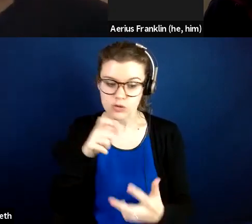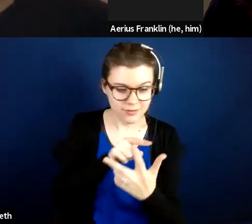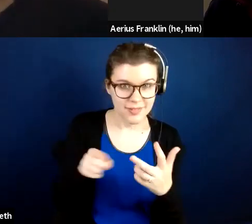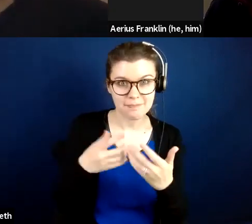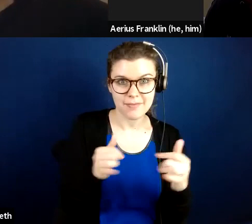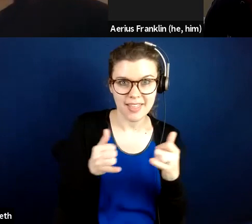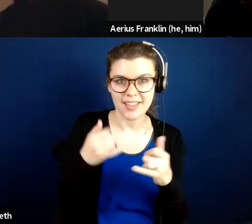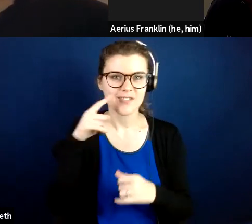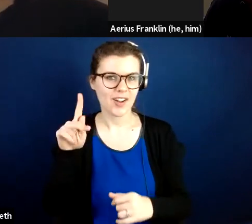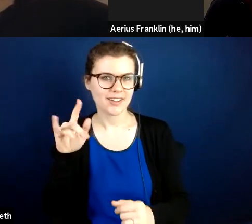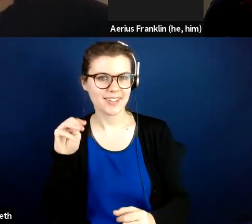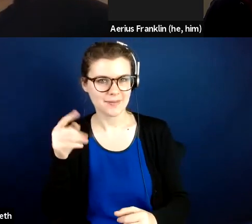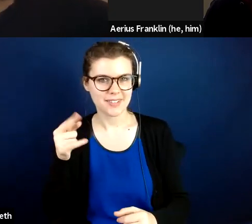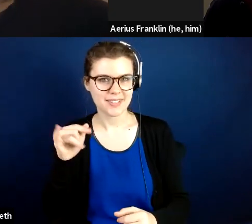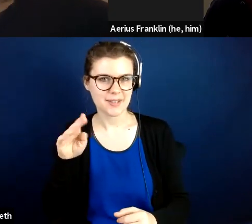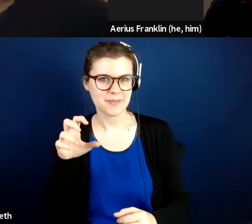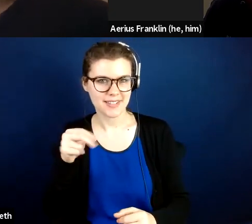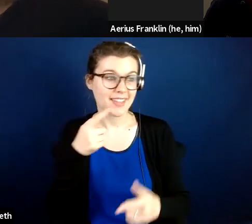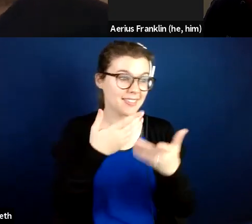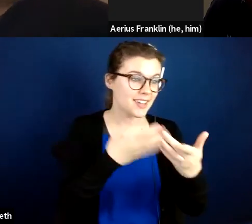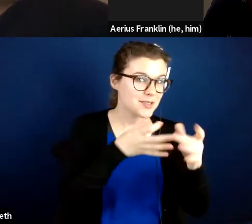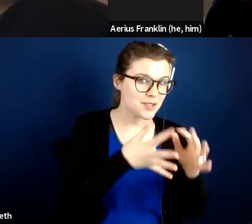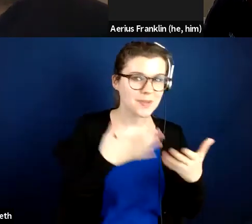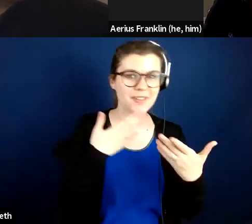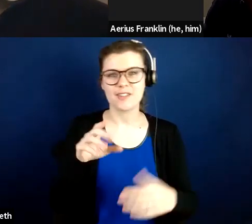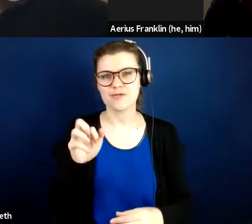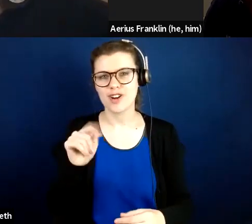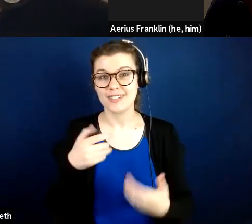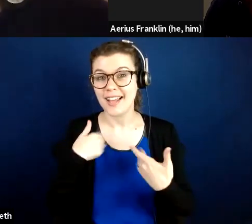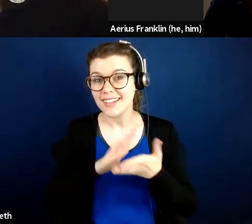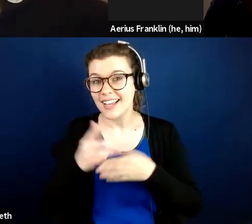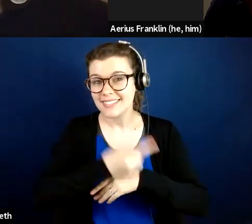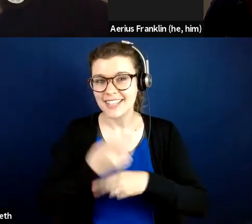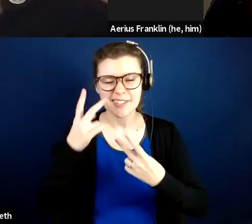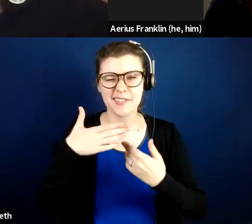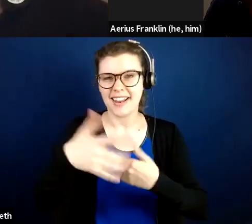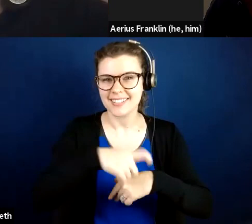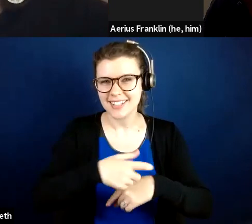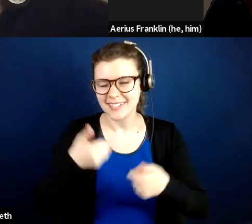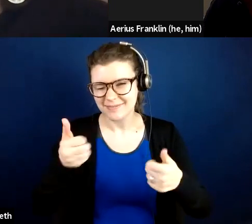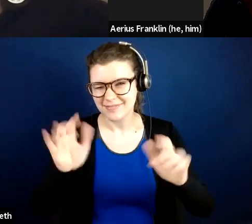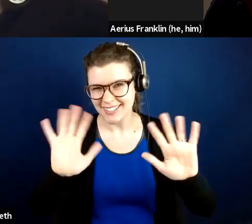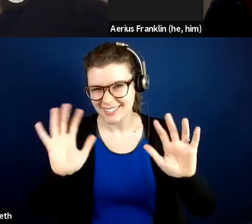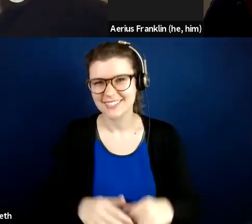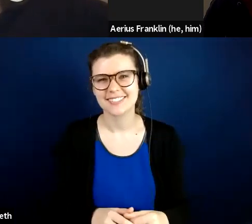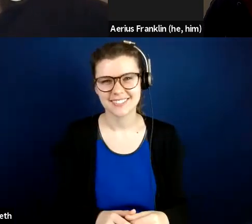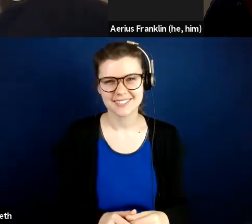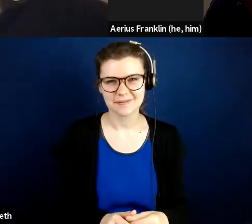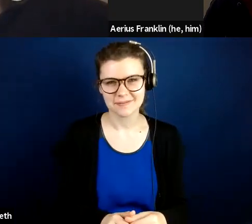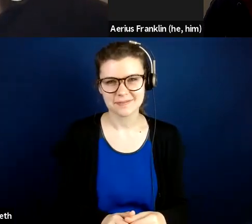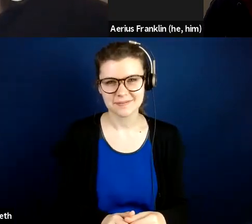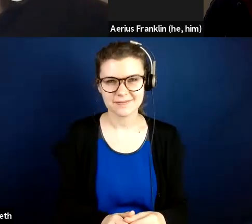Gibson for moderating, interpreters, and Cart. Y'all have a great day. We'll see you at the next session. Thanks. Bye-bye, all.